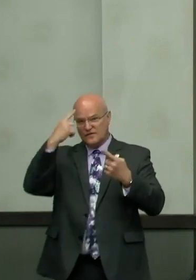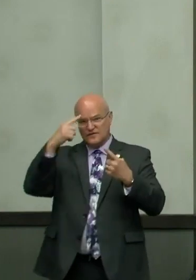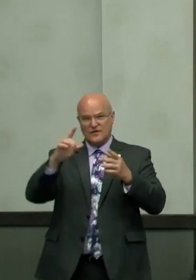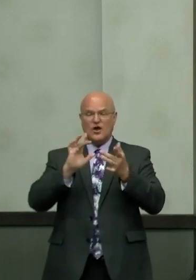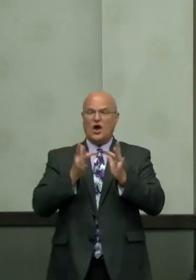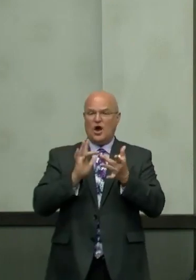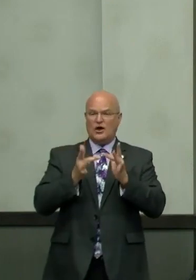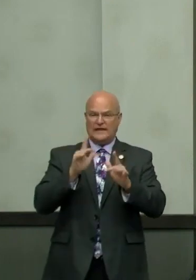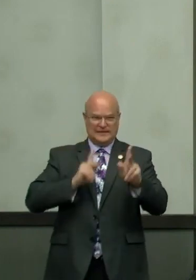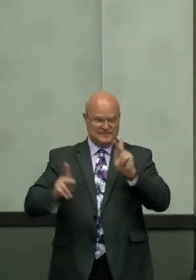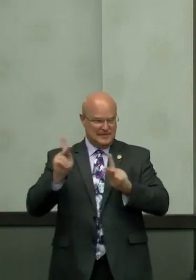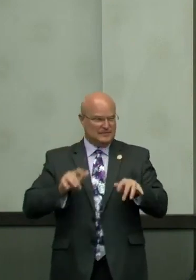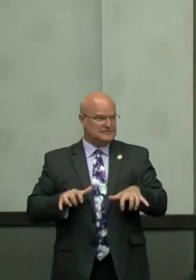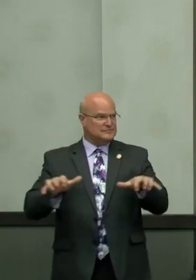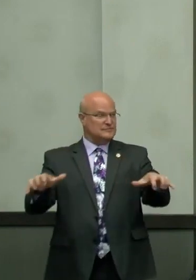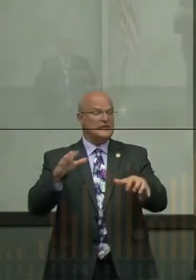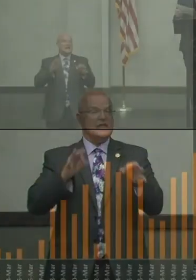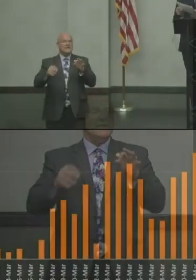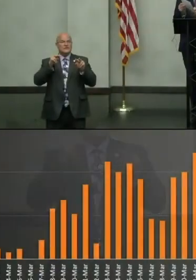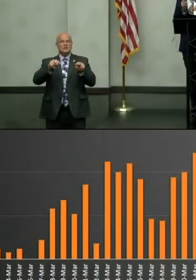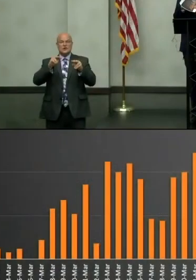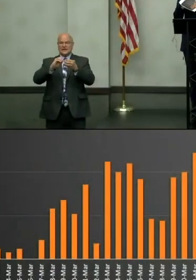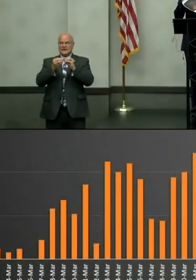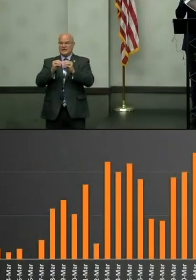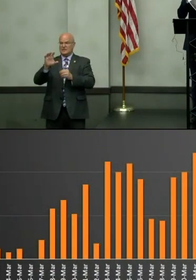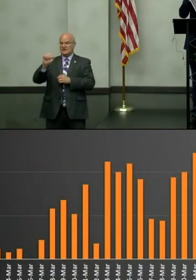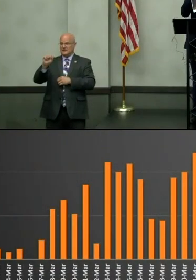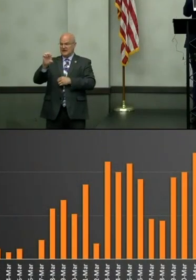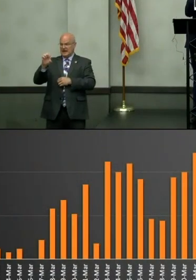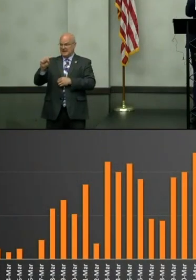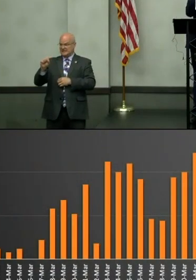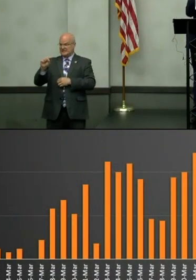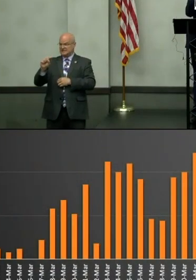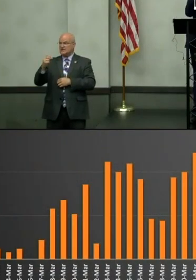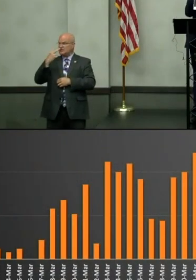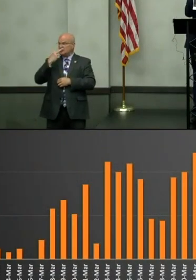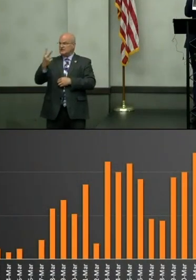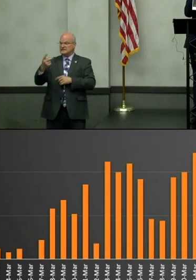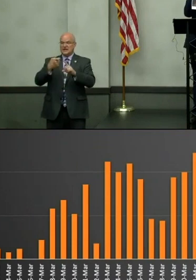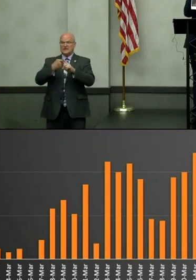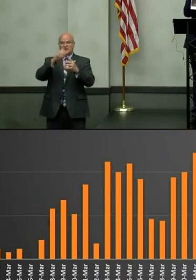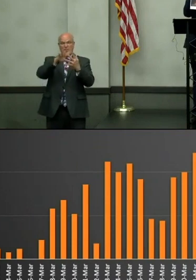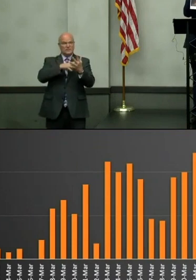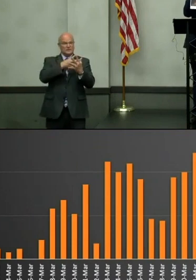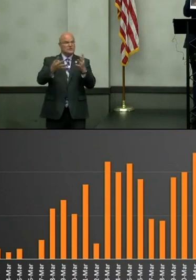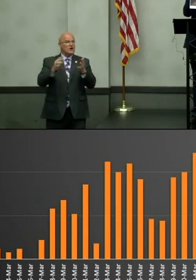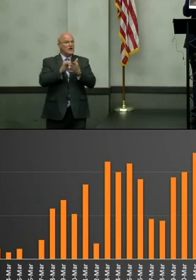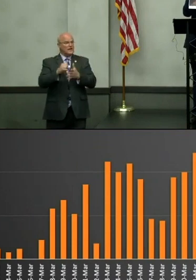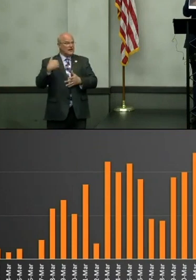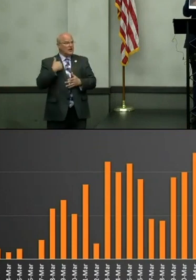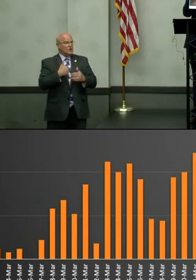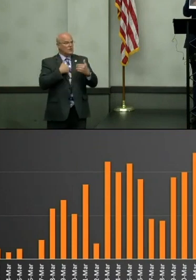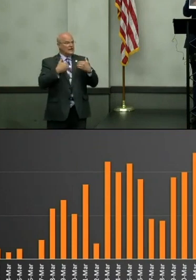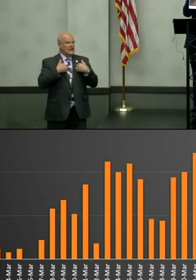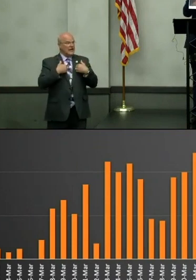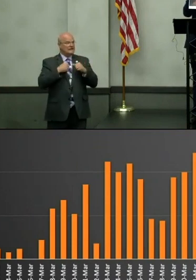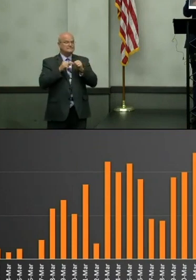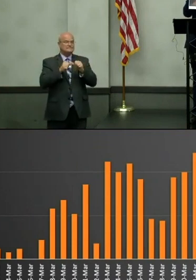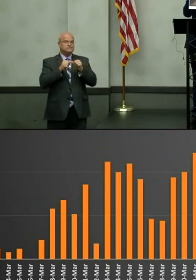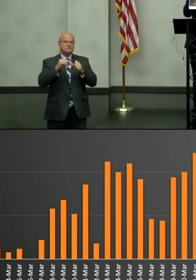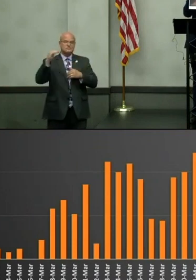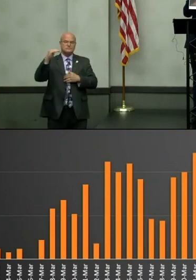the online audience. And if you look at the number of cases, you can see from the chart that we've had a